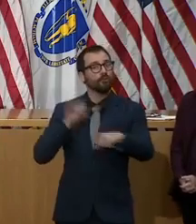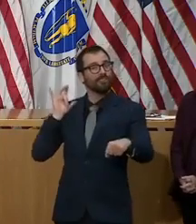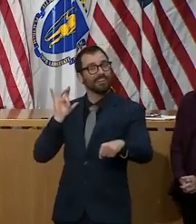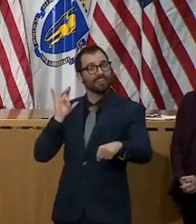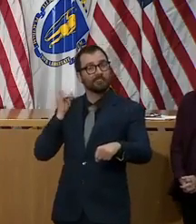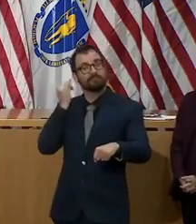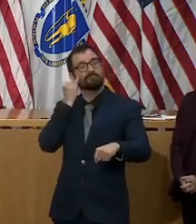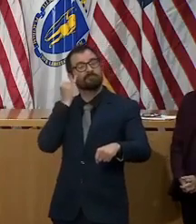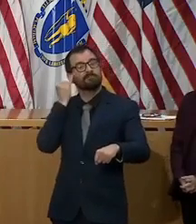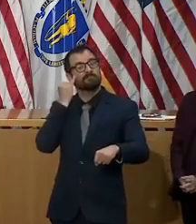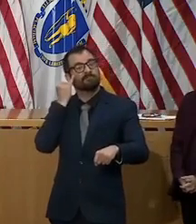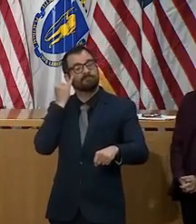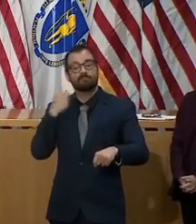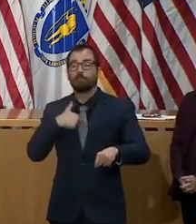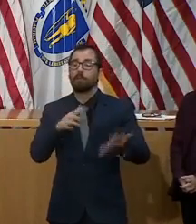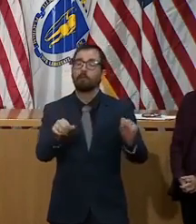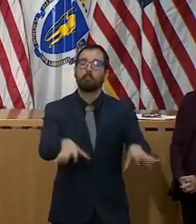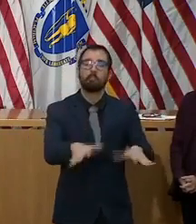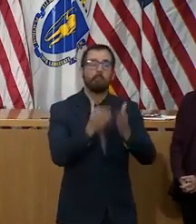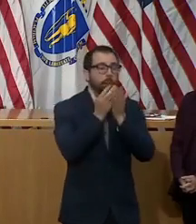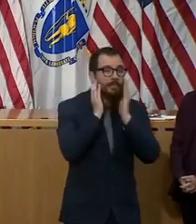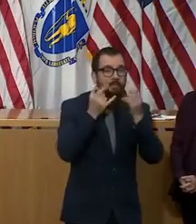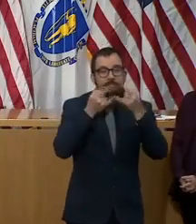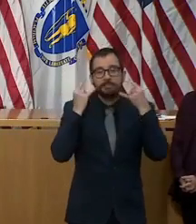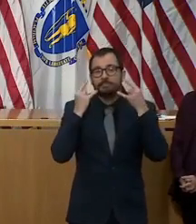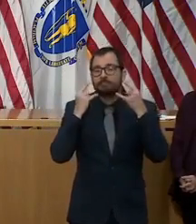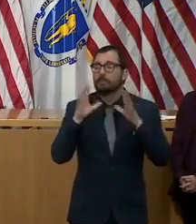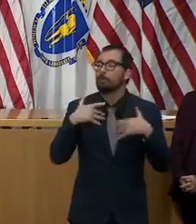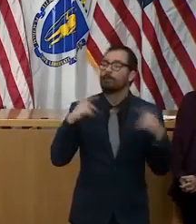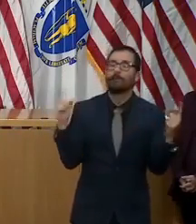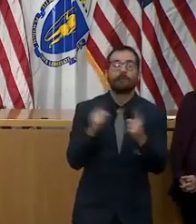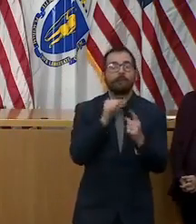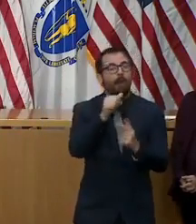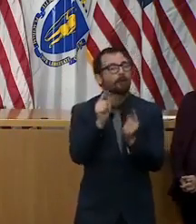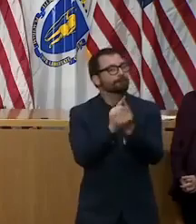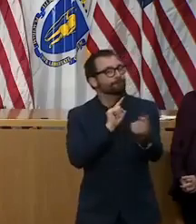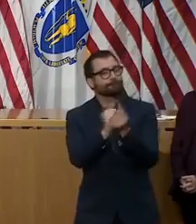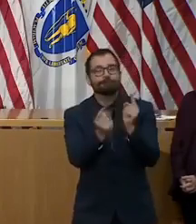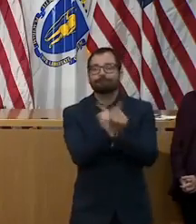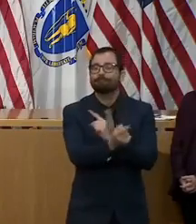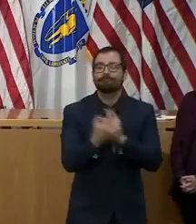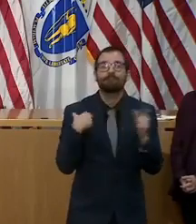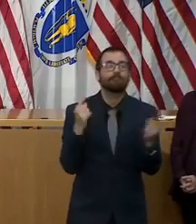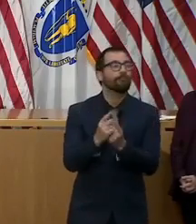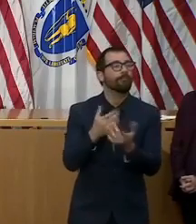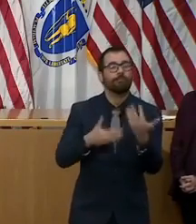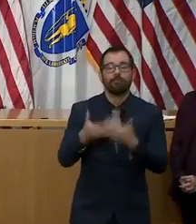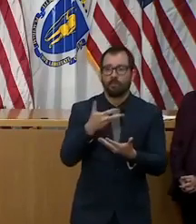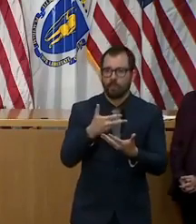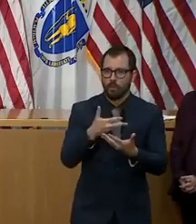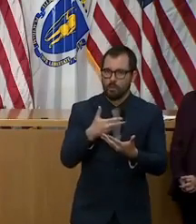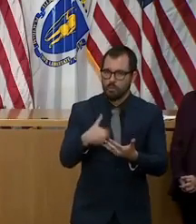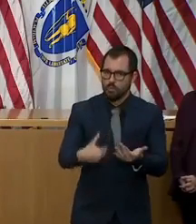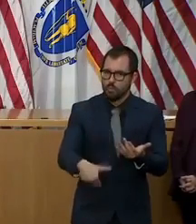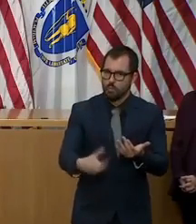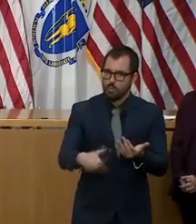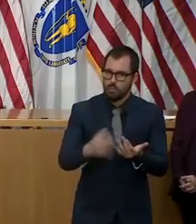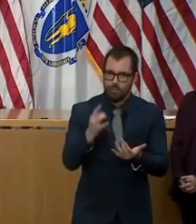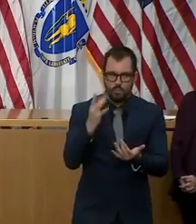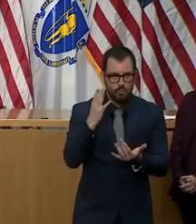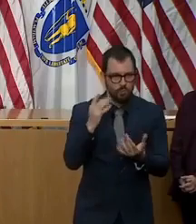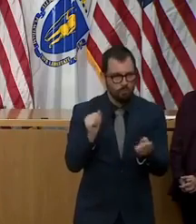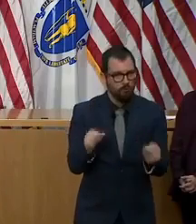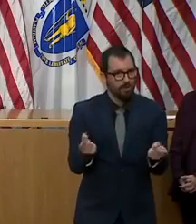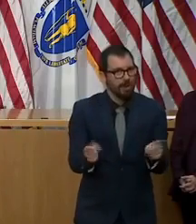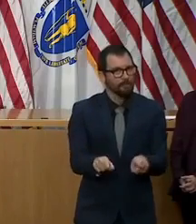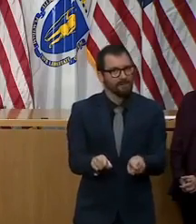this fight. We all know the drill, and we all know what it does to slow the spread. If we stick together and play our